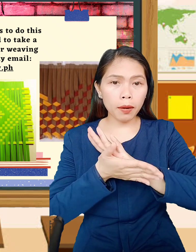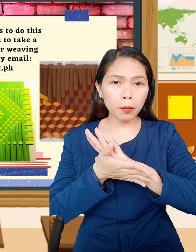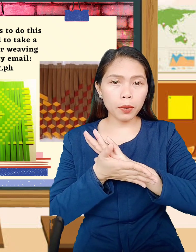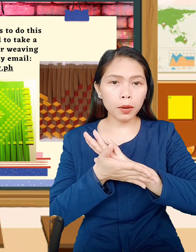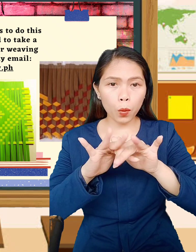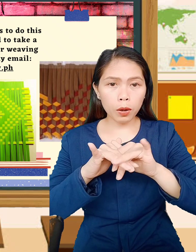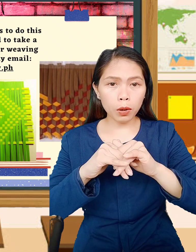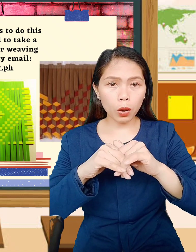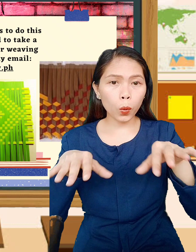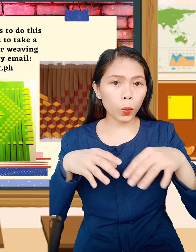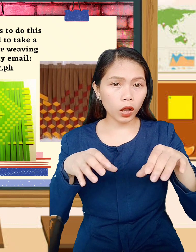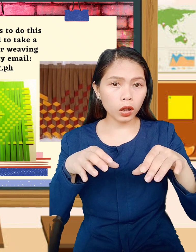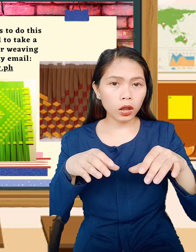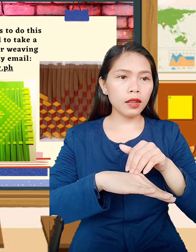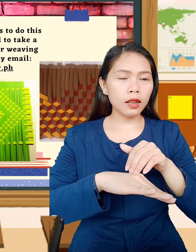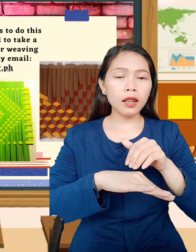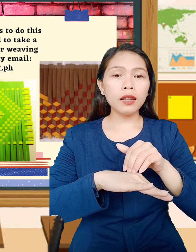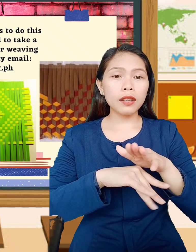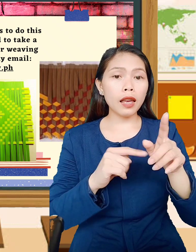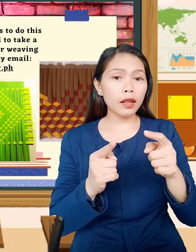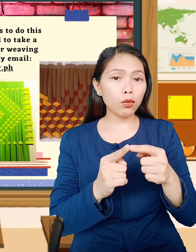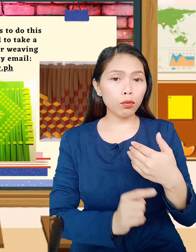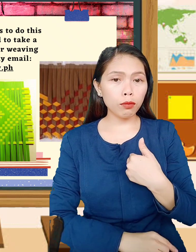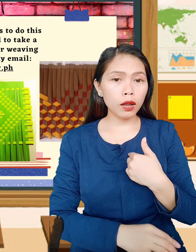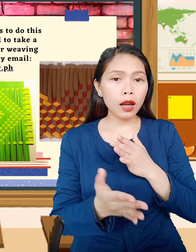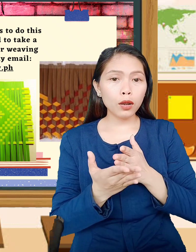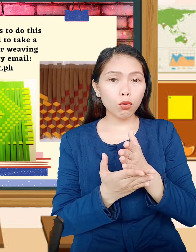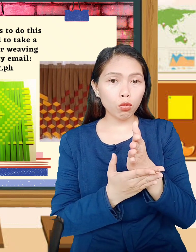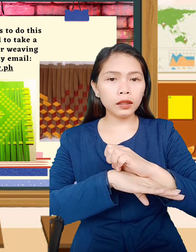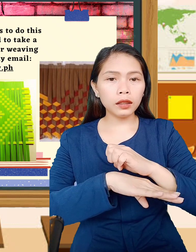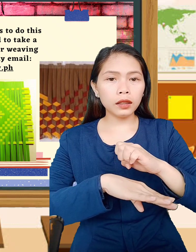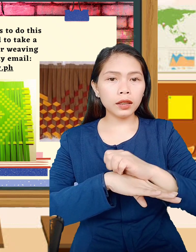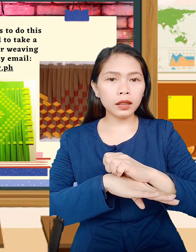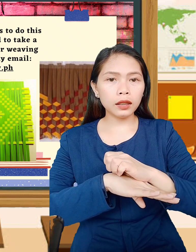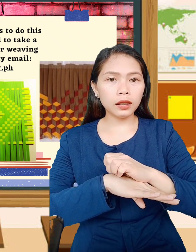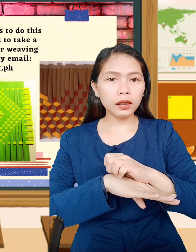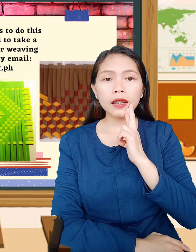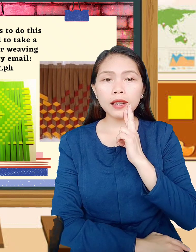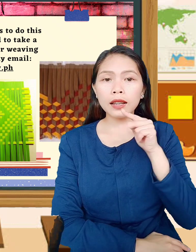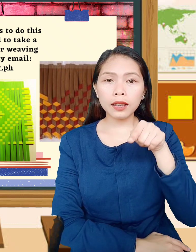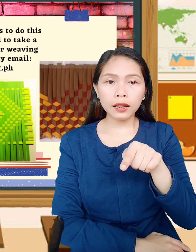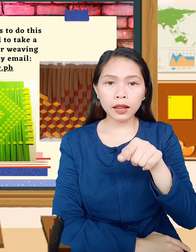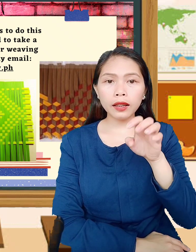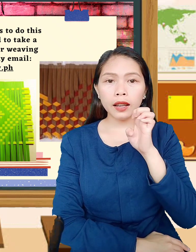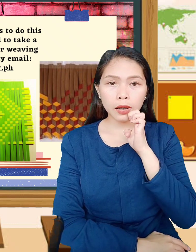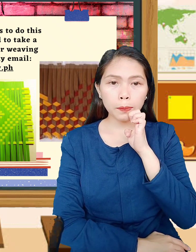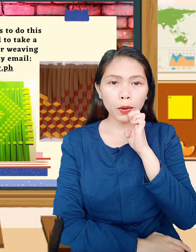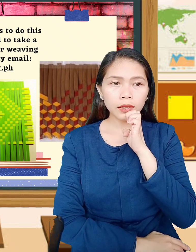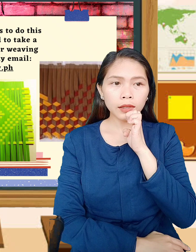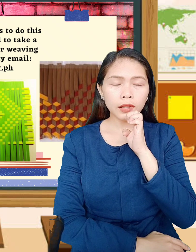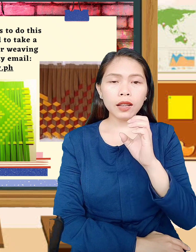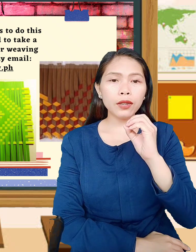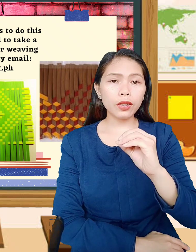yourself holding your paper weaving work. Send them to me through my email,